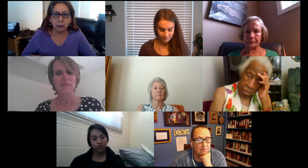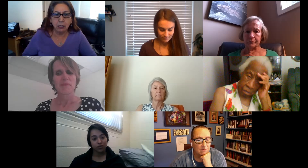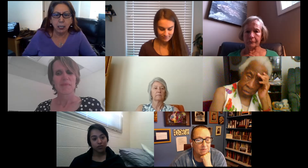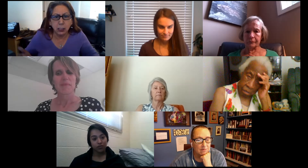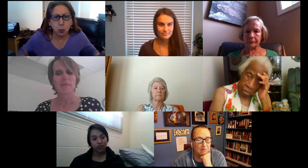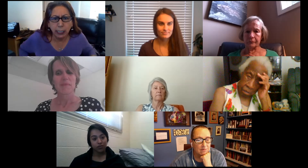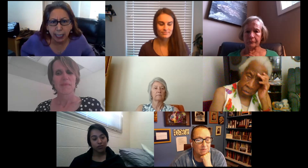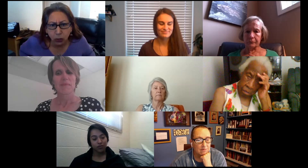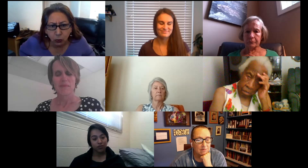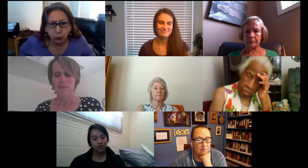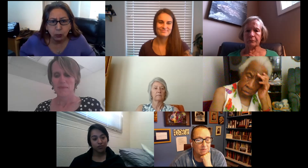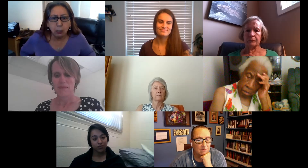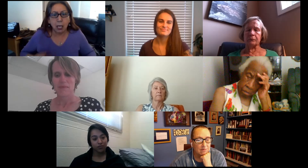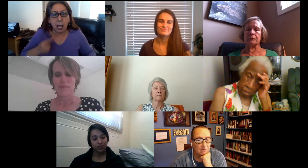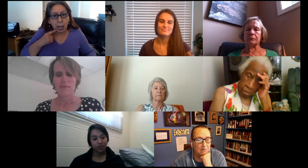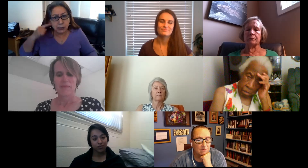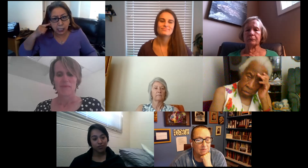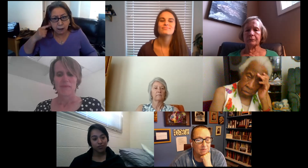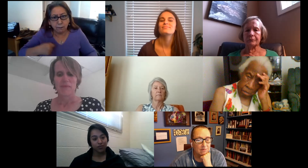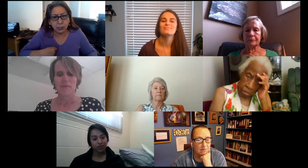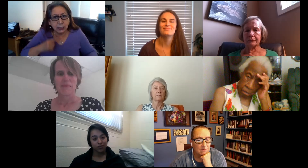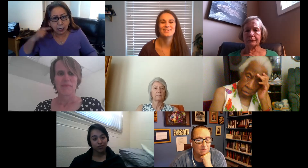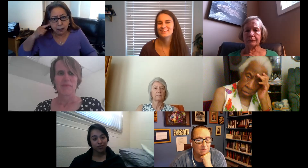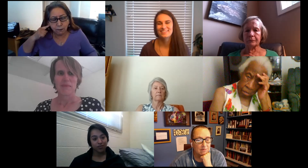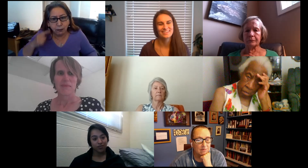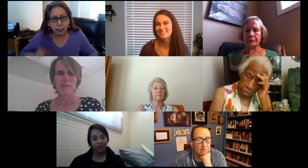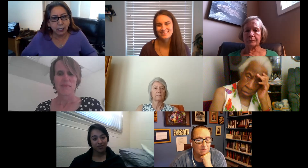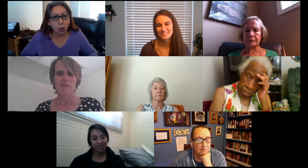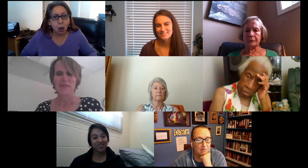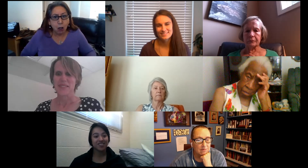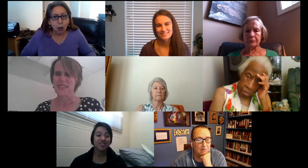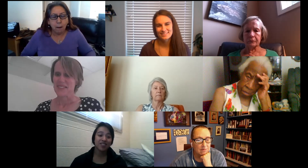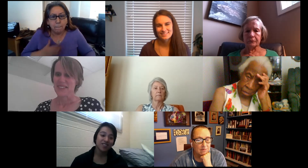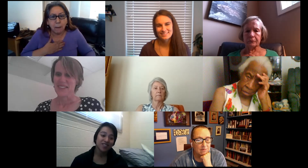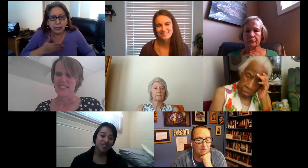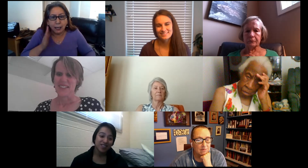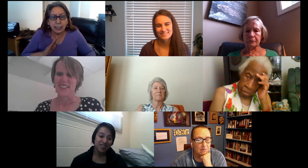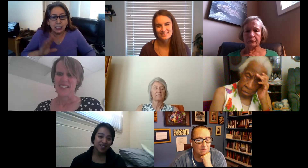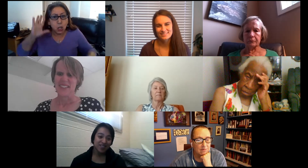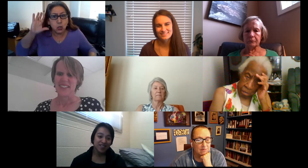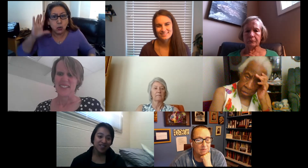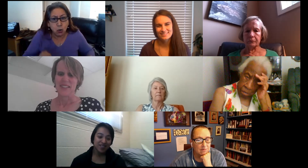I say, why can't you? I'm deaf, me deaf. I'm like, oh my God. I said,